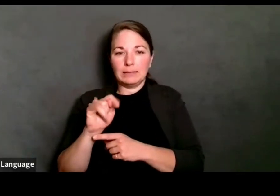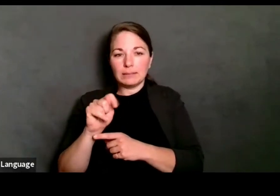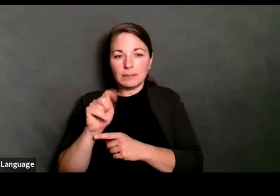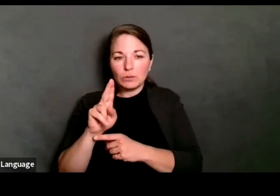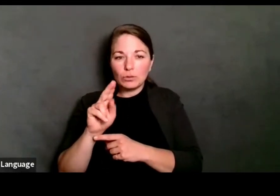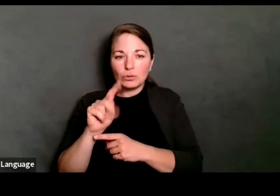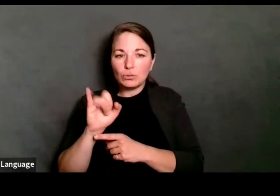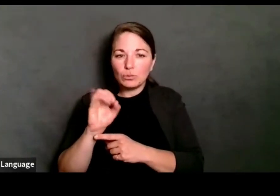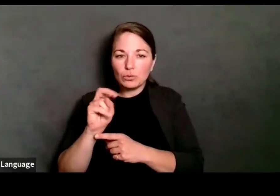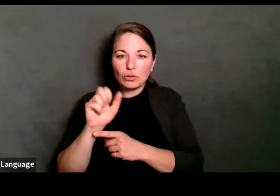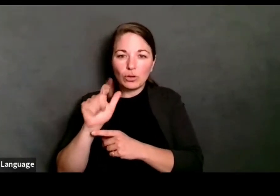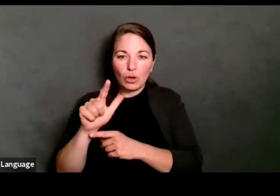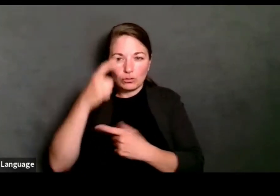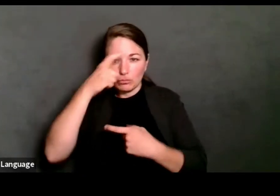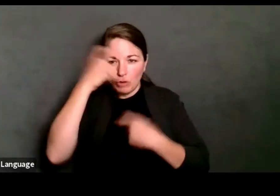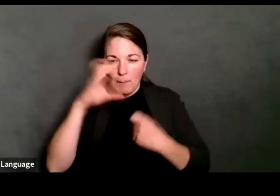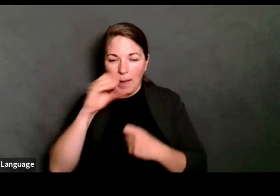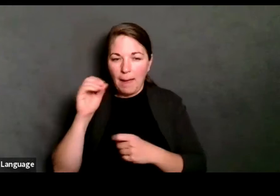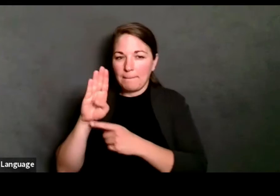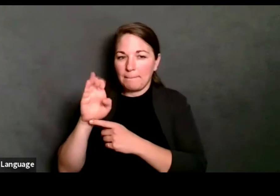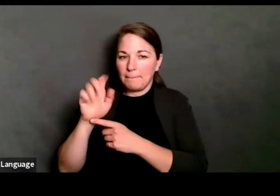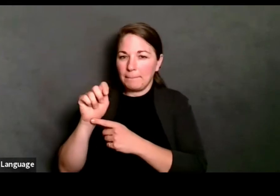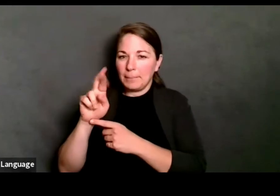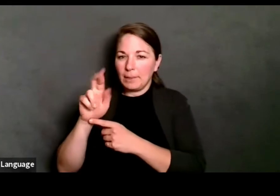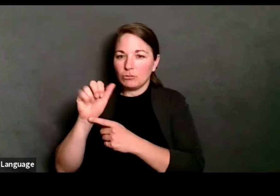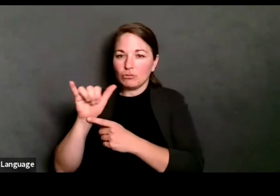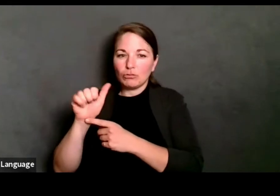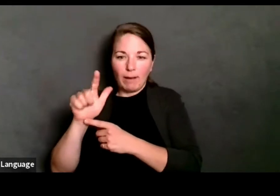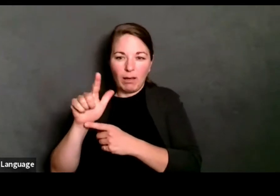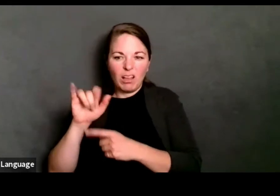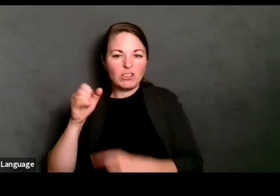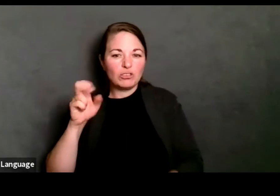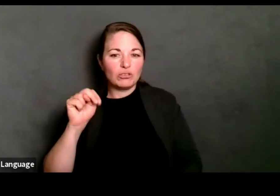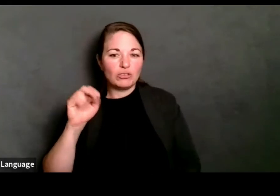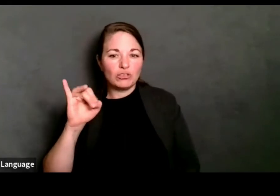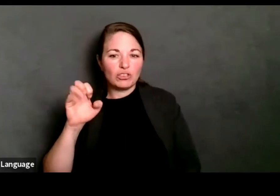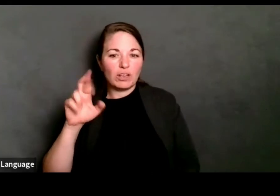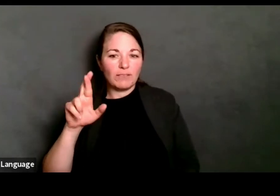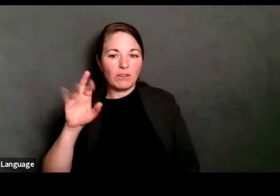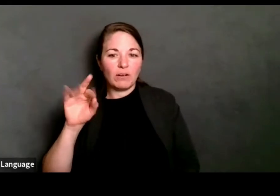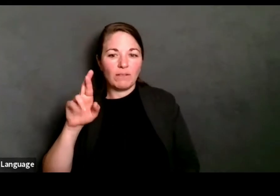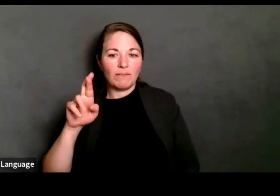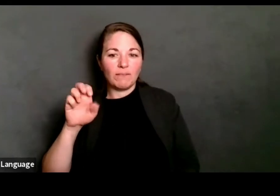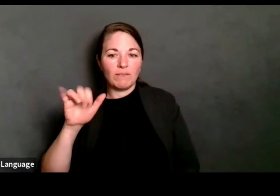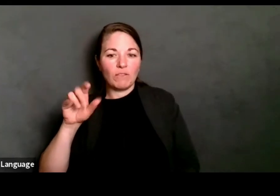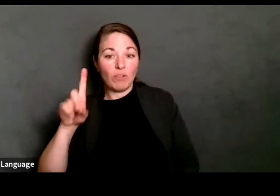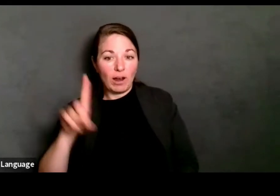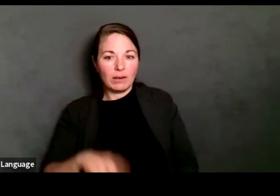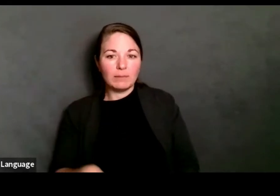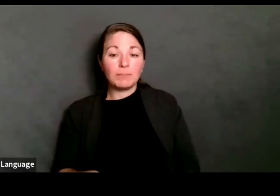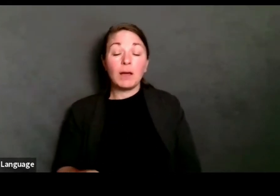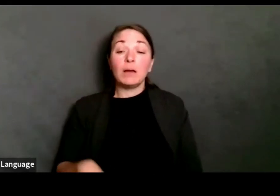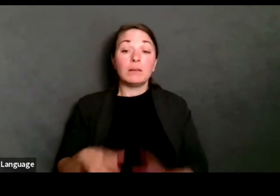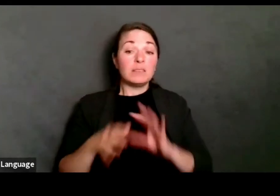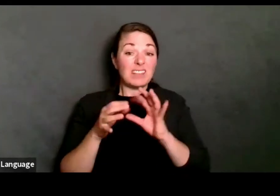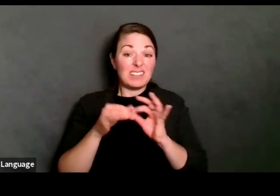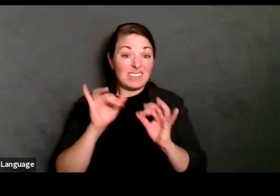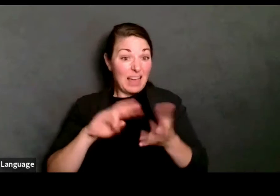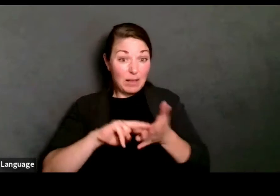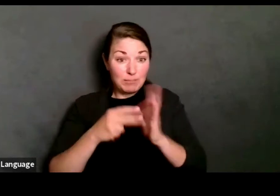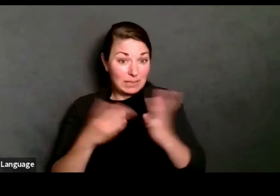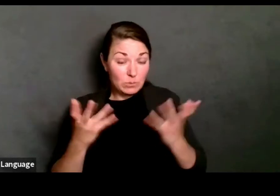introduced by Dr. Jennifer Fried. Fried defines this form of trauma as wrongdoings perpetrated by